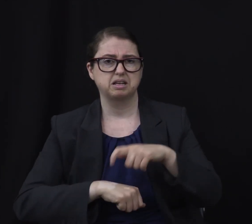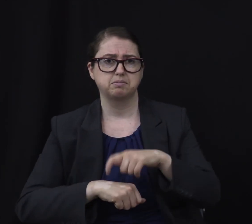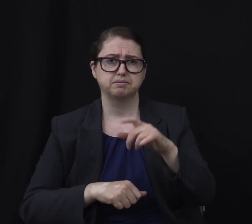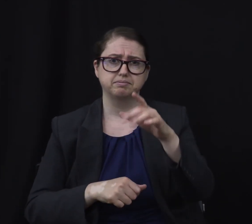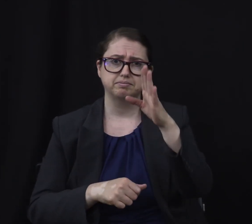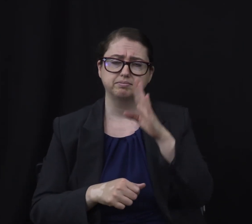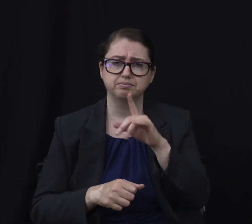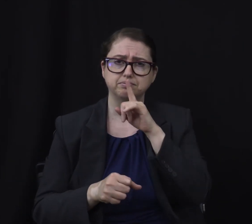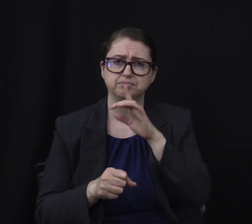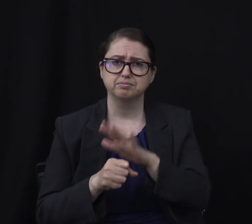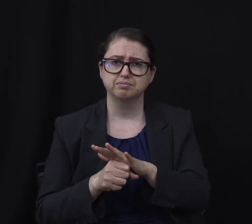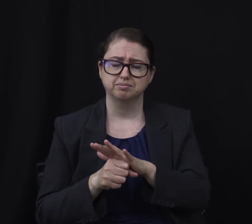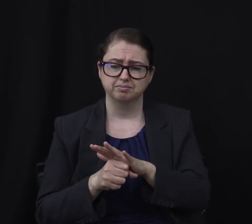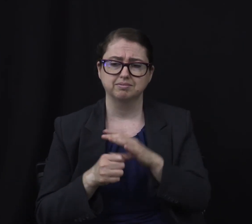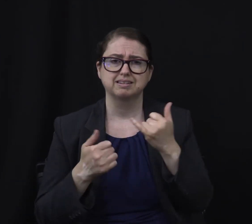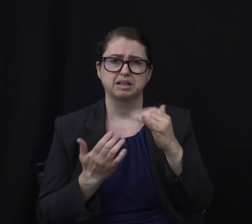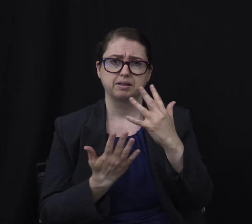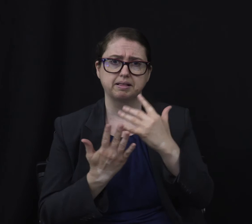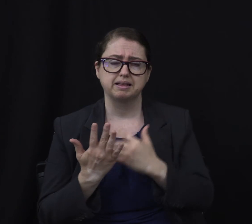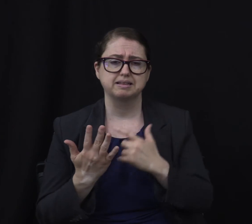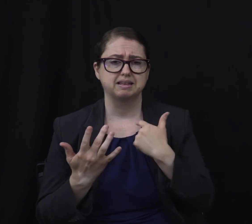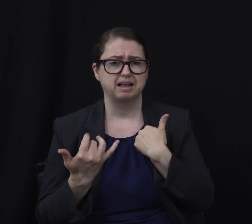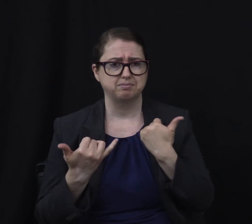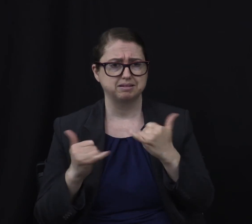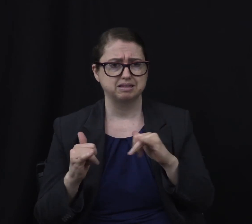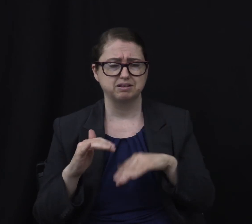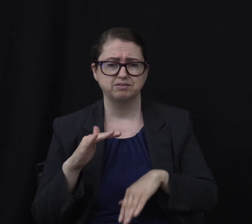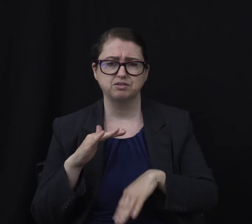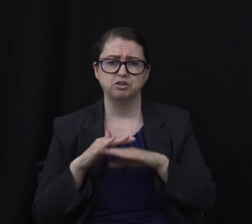and I will still fall? Surely not.